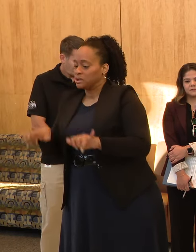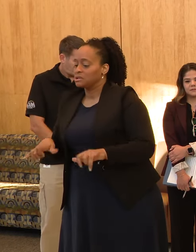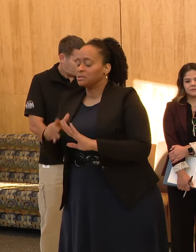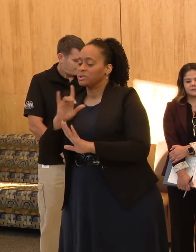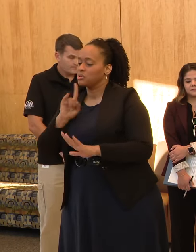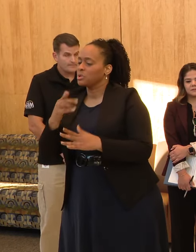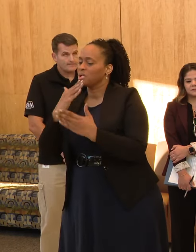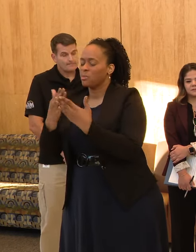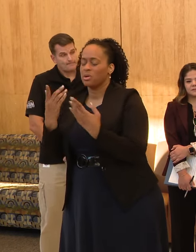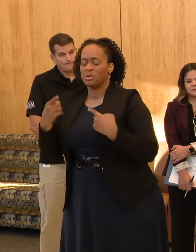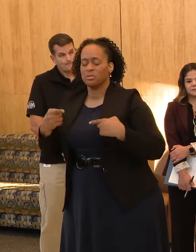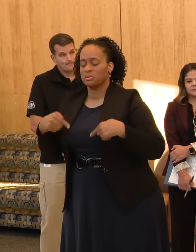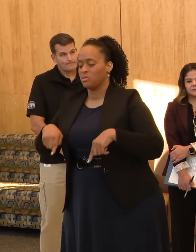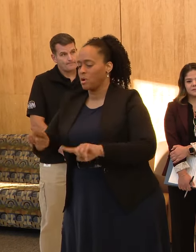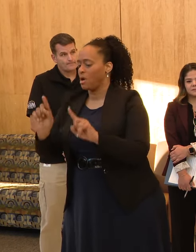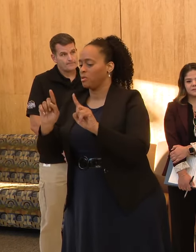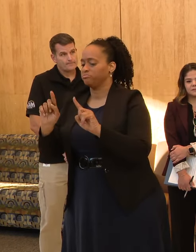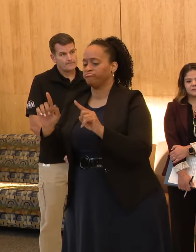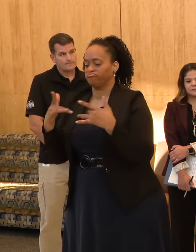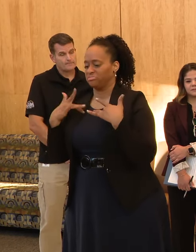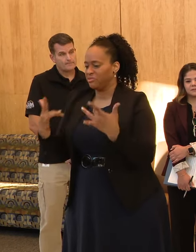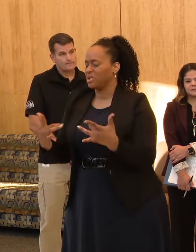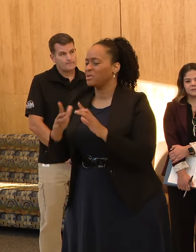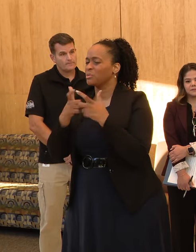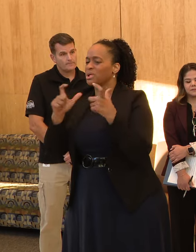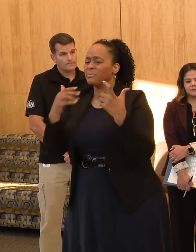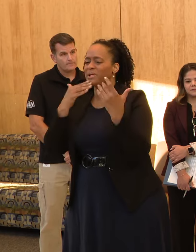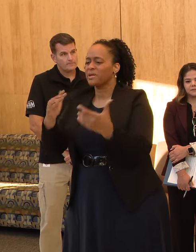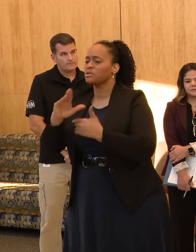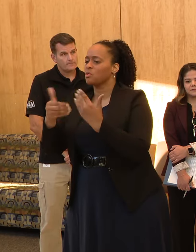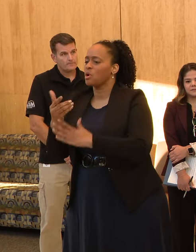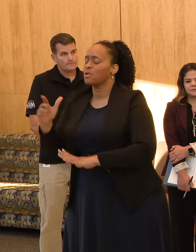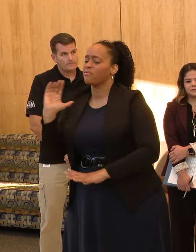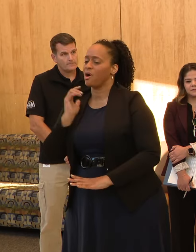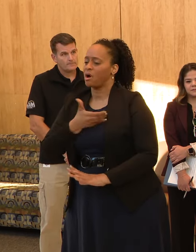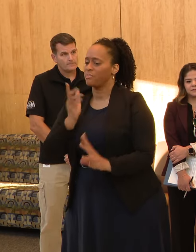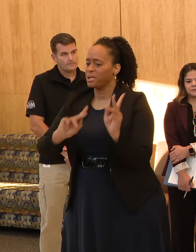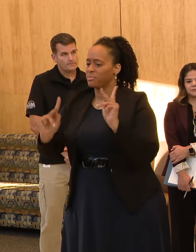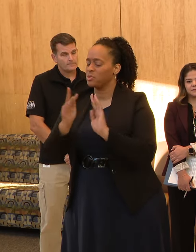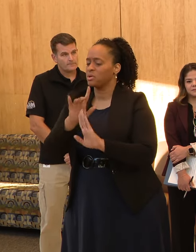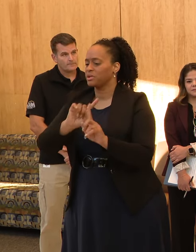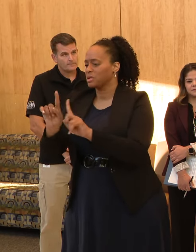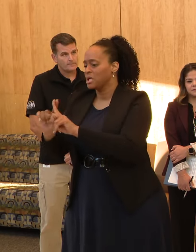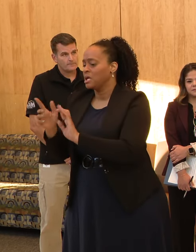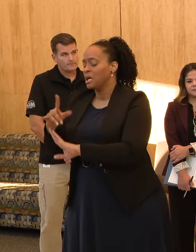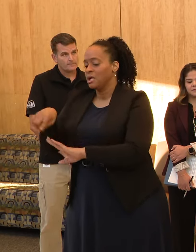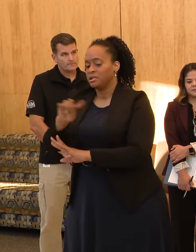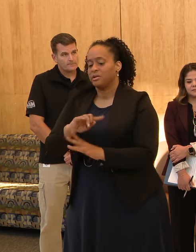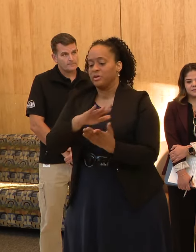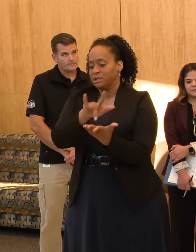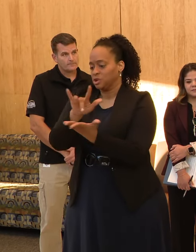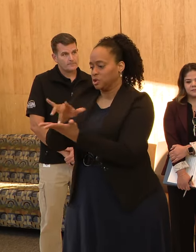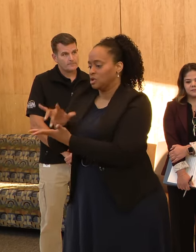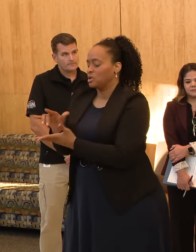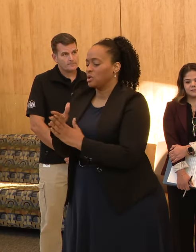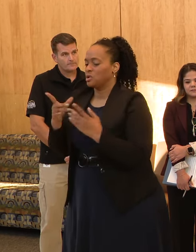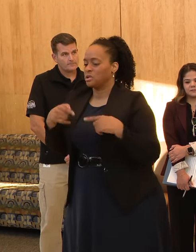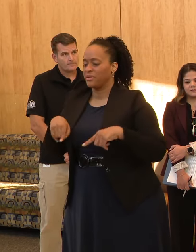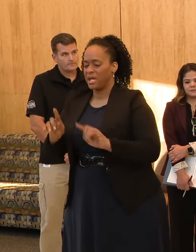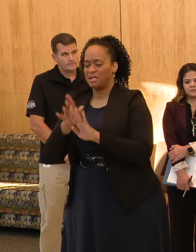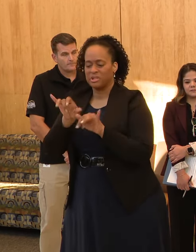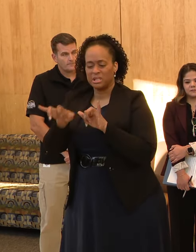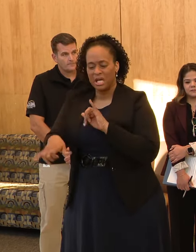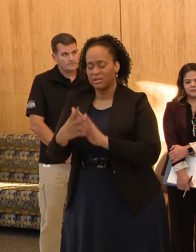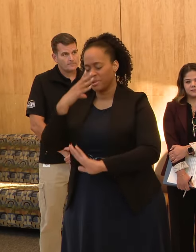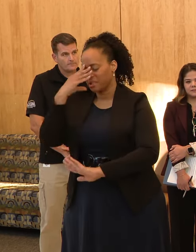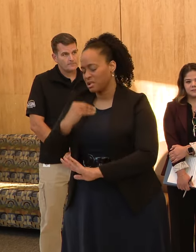this entire event. A big, big thanks to all of our folks at our facilities across town that have ridden out this storm. They've